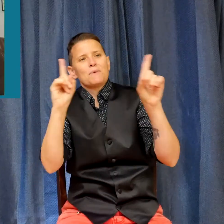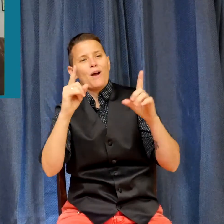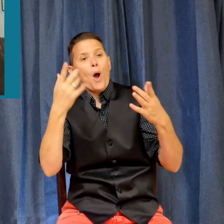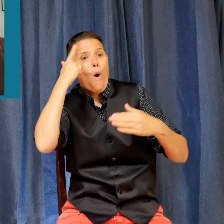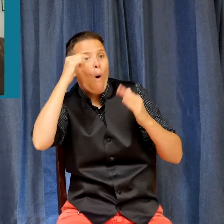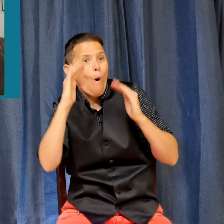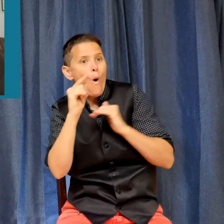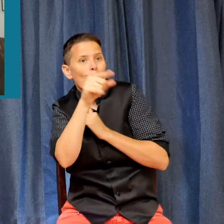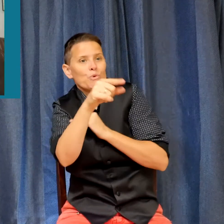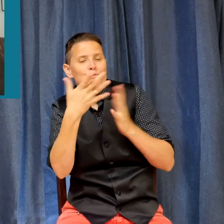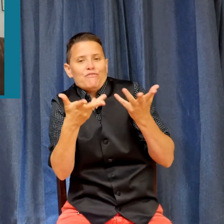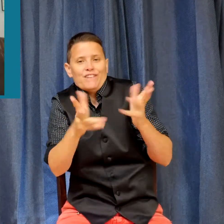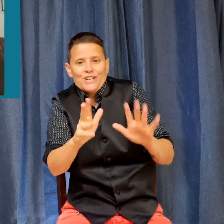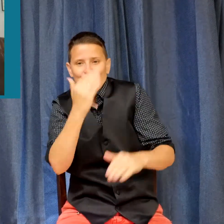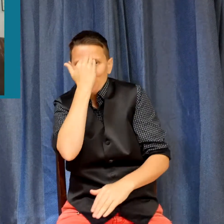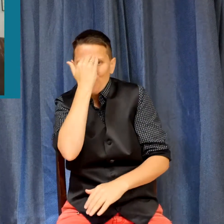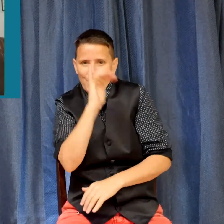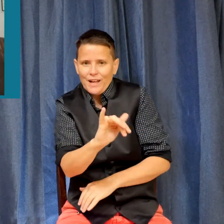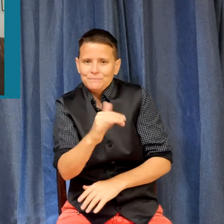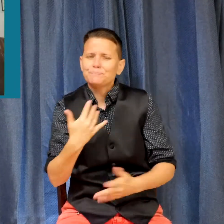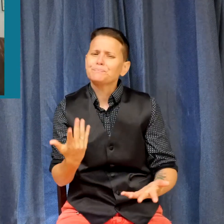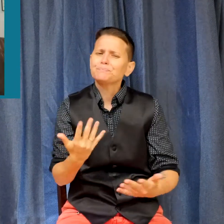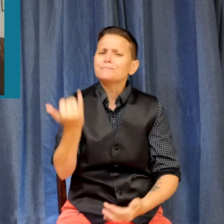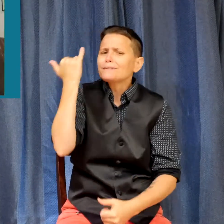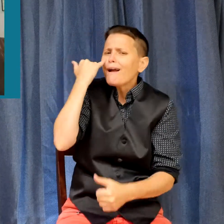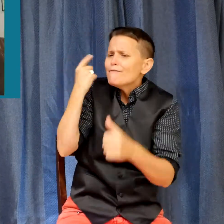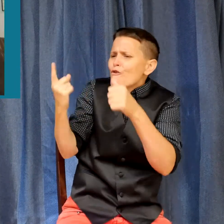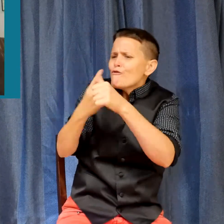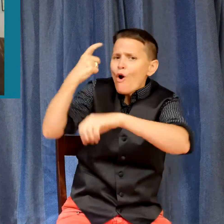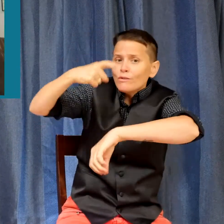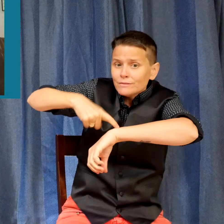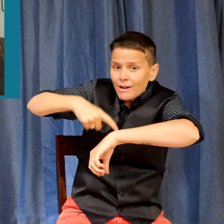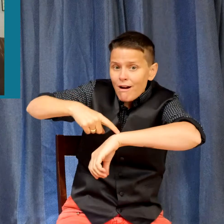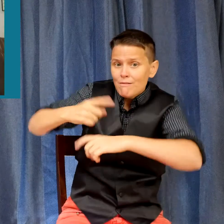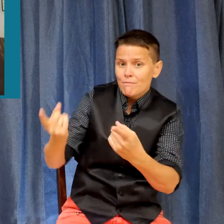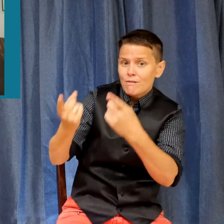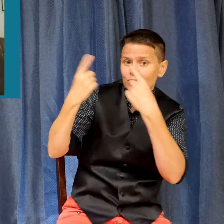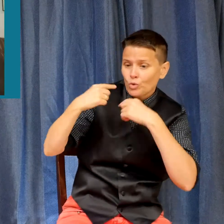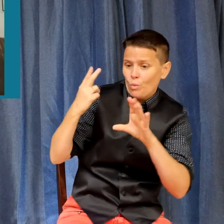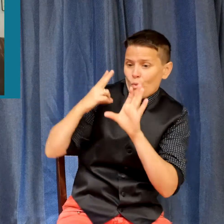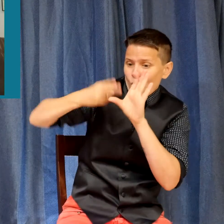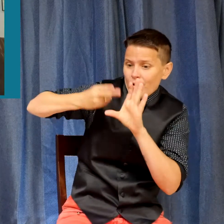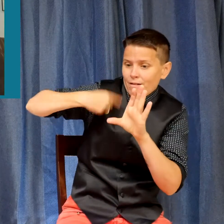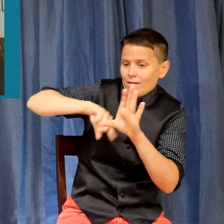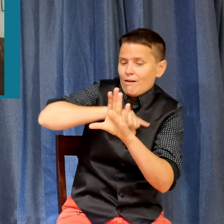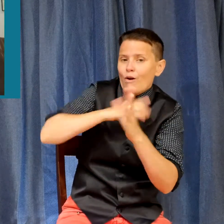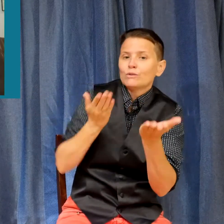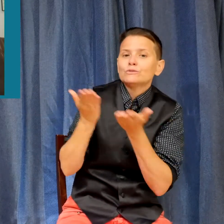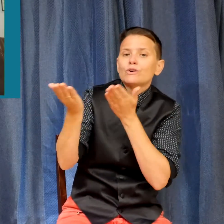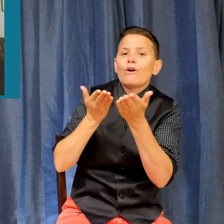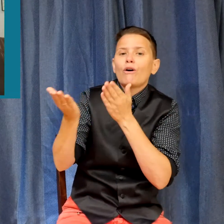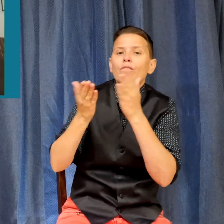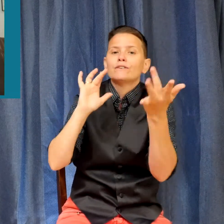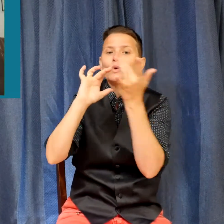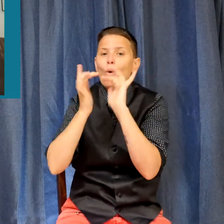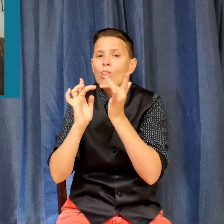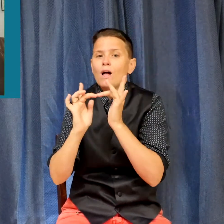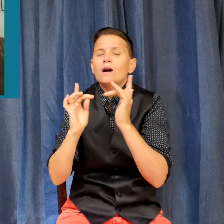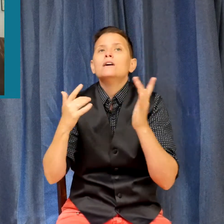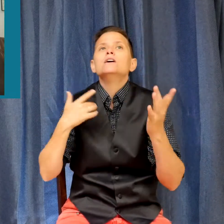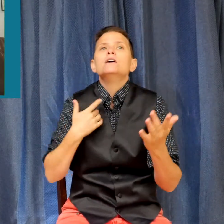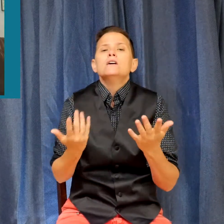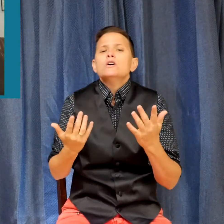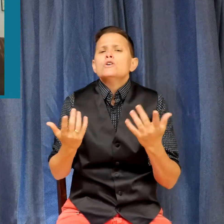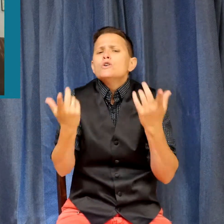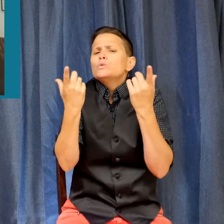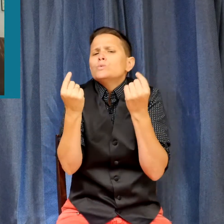And if you're joining us for the very first time this morning and you have some questions, or if you'd like to find out more information, you can always